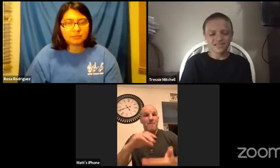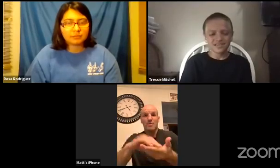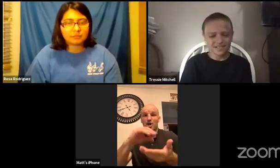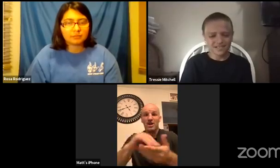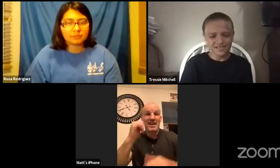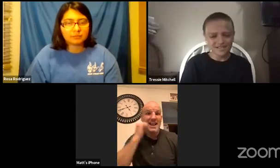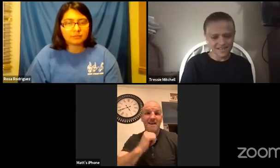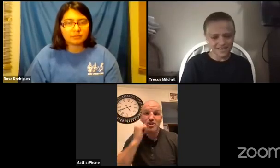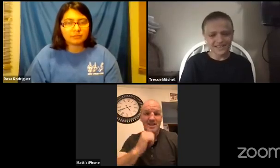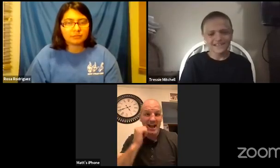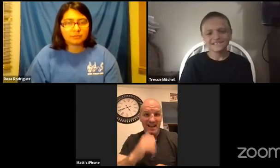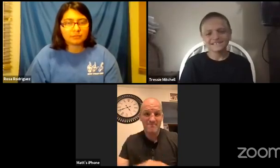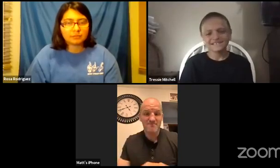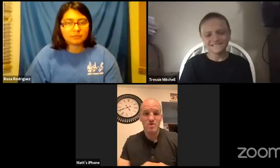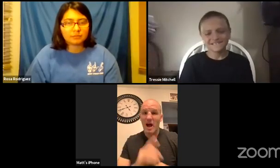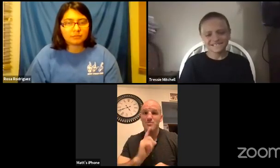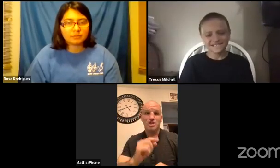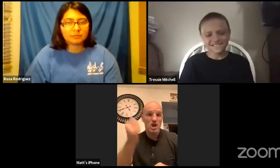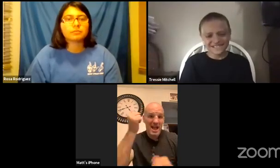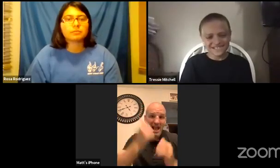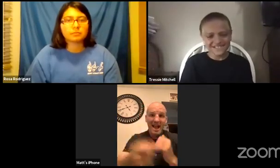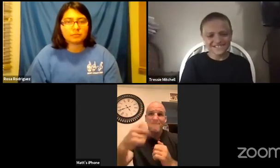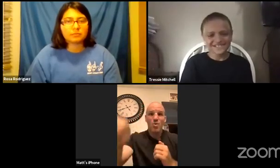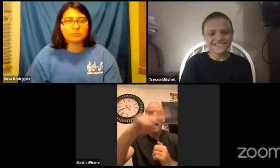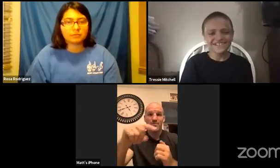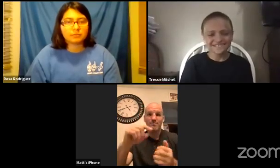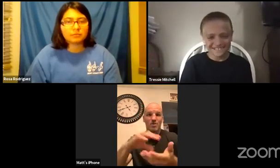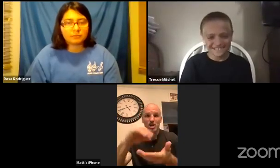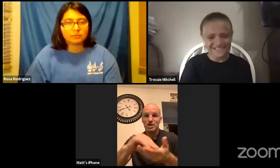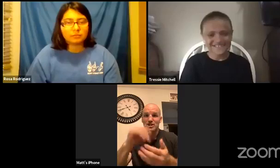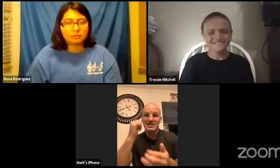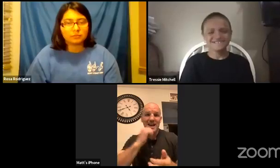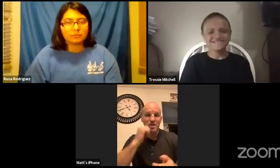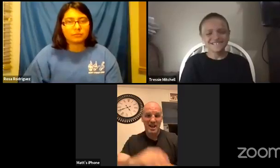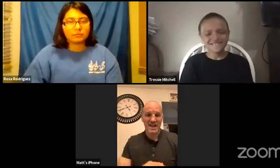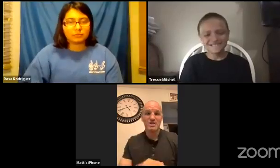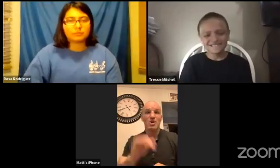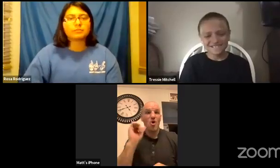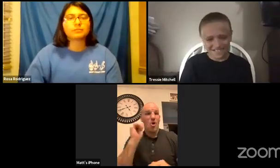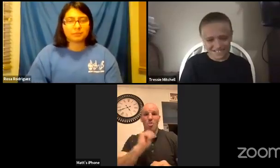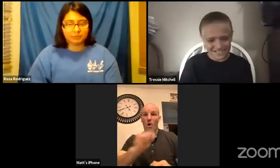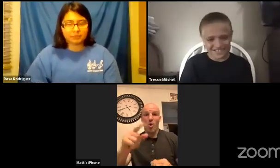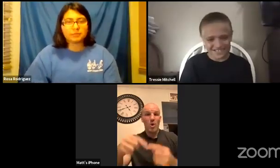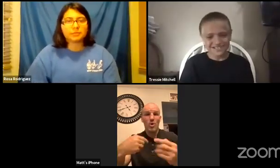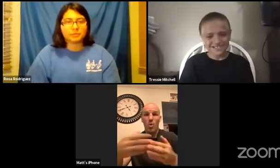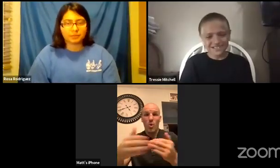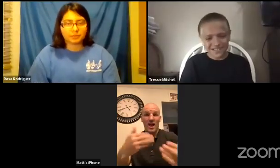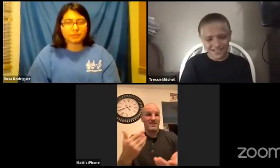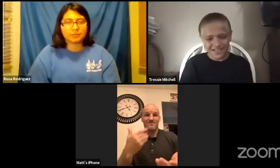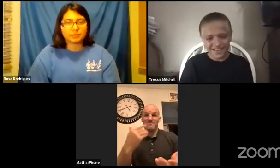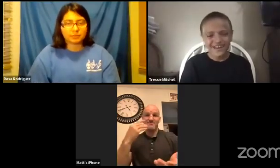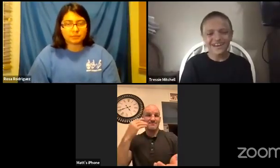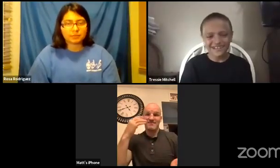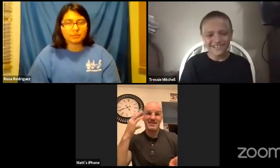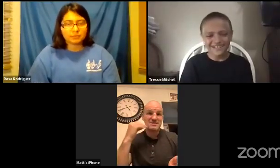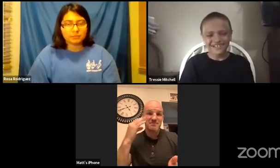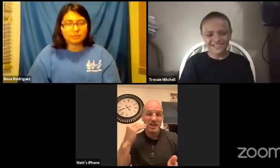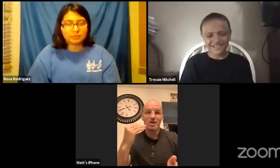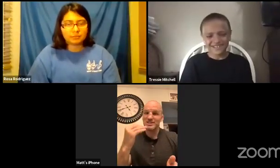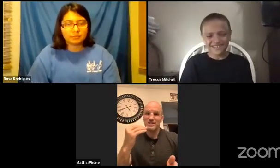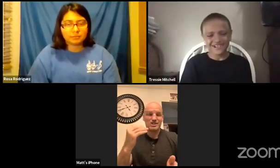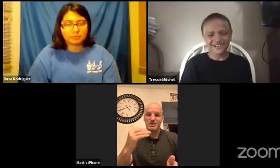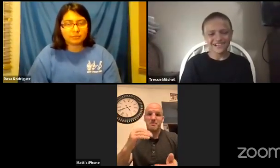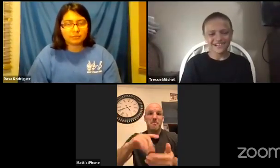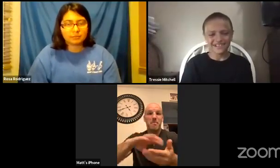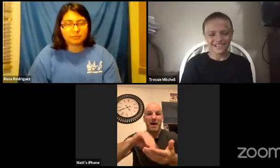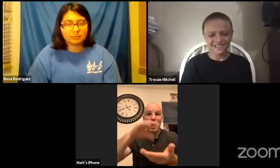practice. Um, I still am learning every day. You practice, you face those barriers,